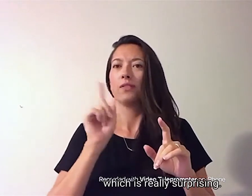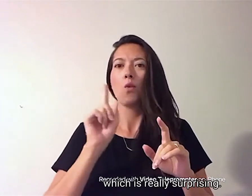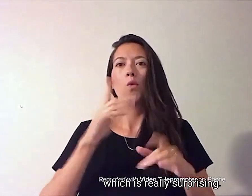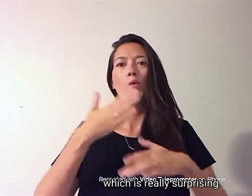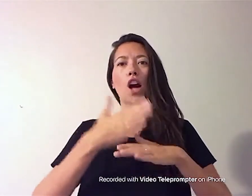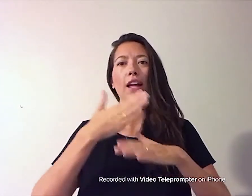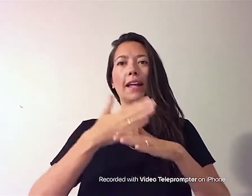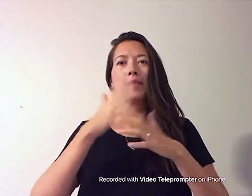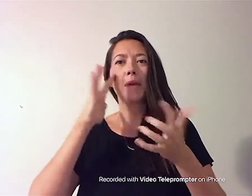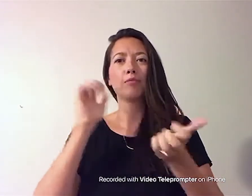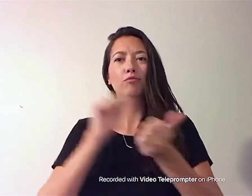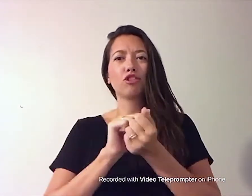surprising.